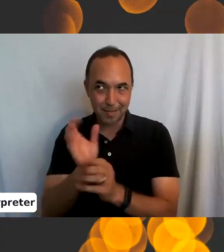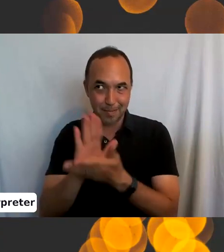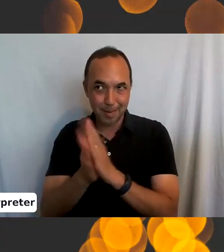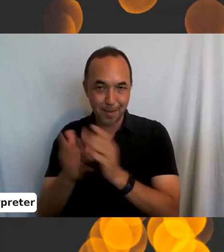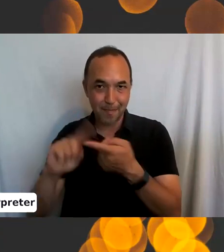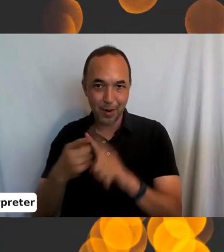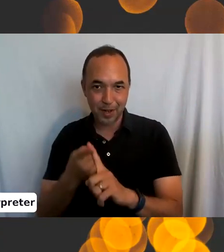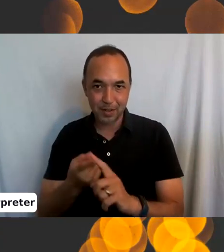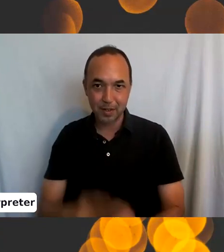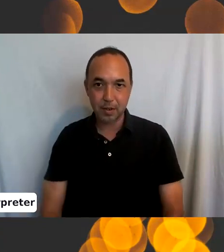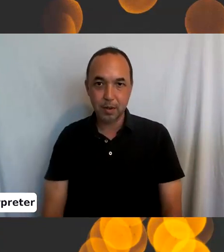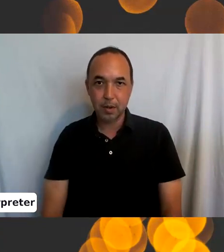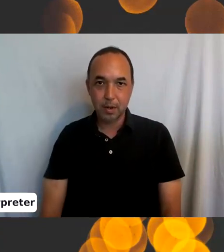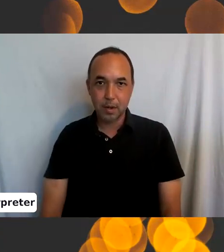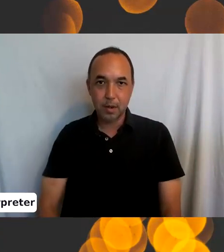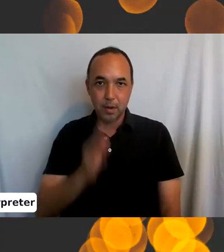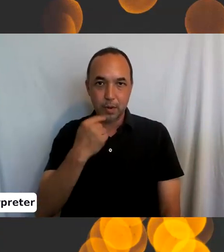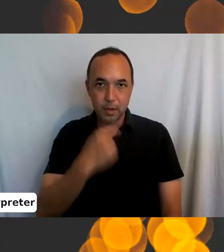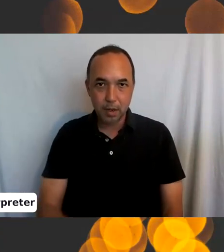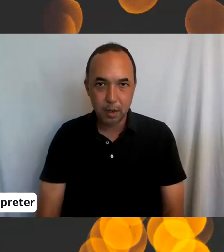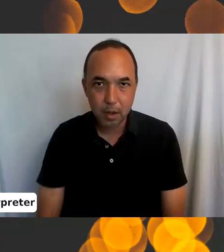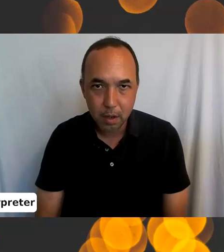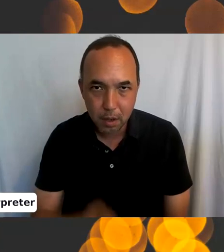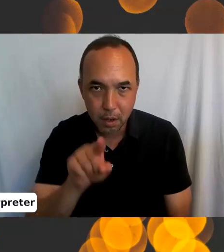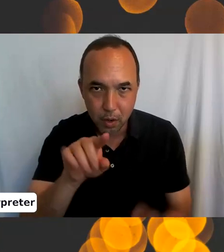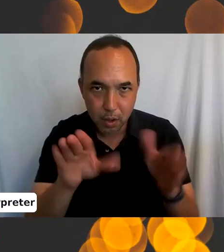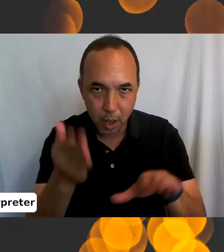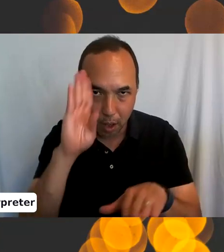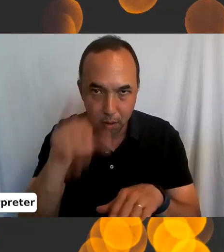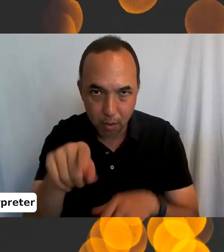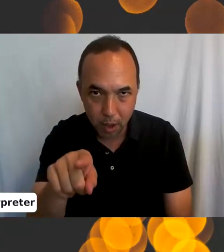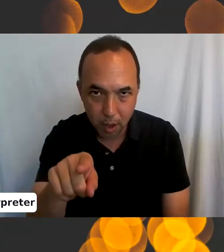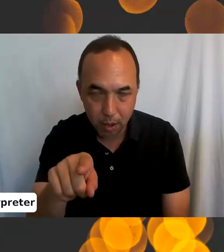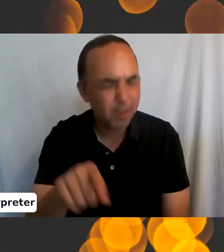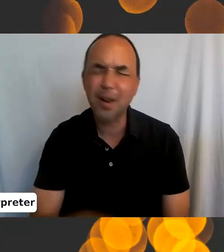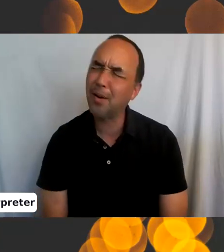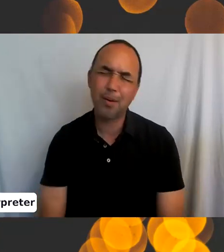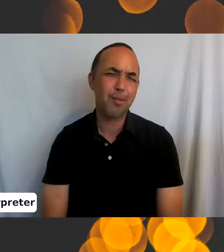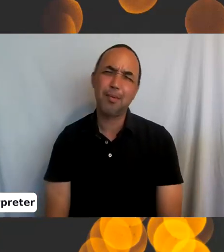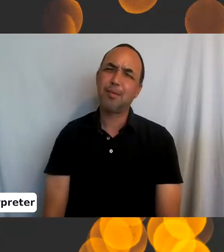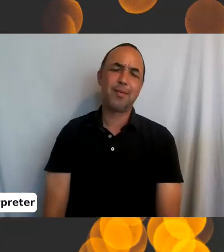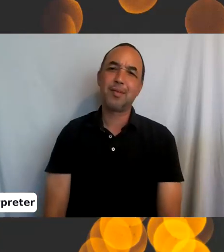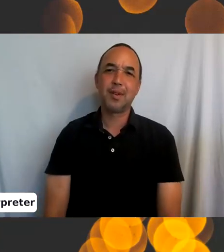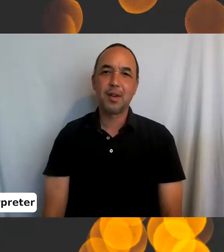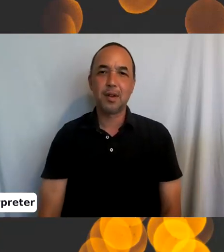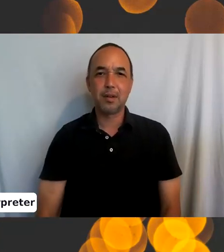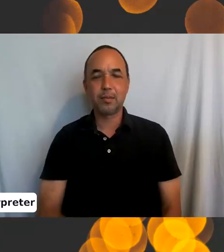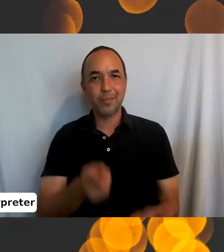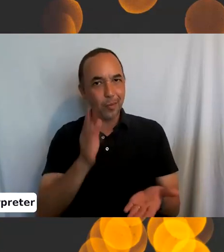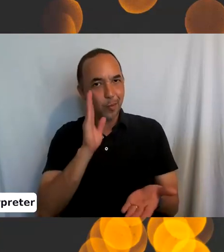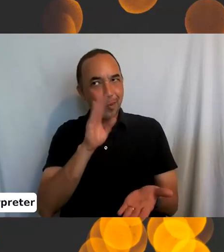to be like, do you know you're dead? Like, you're not going to ask things like that. You're going to try to ask things that are going to, you